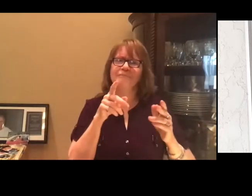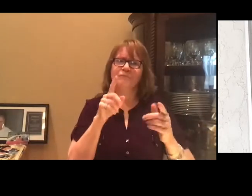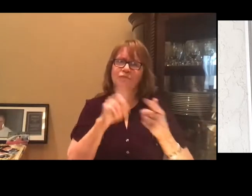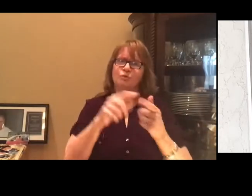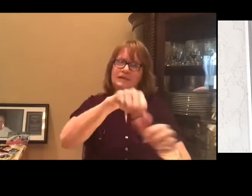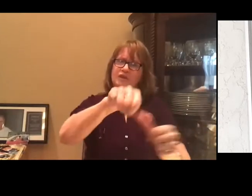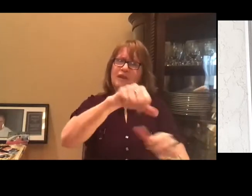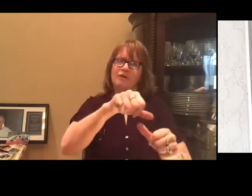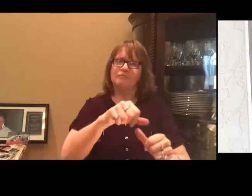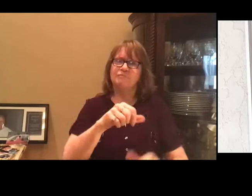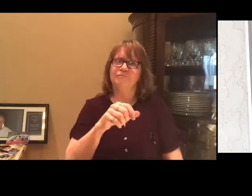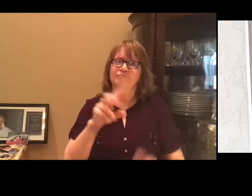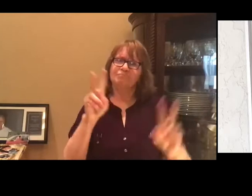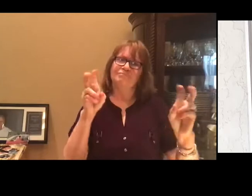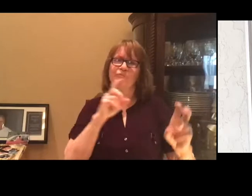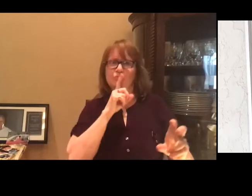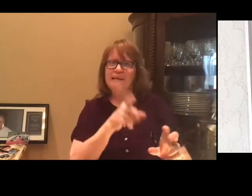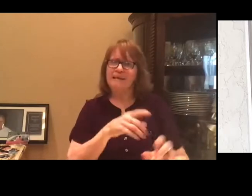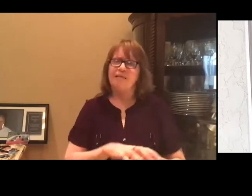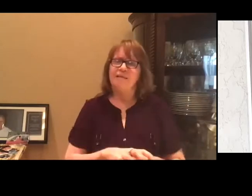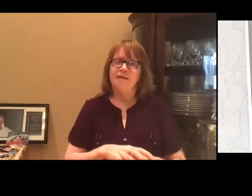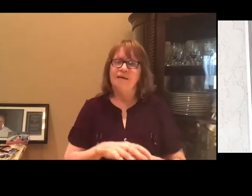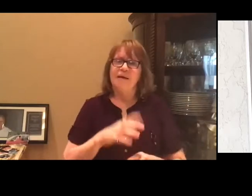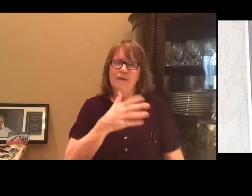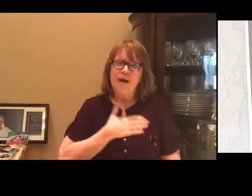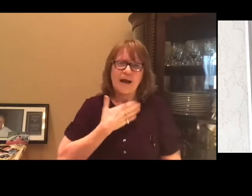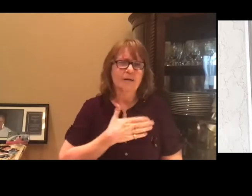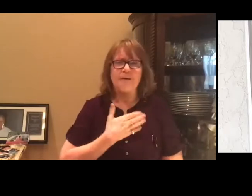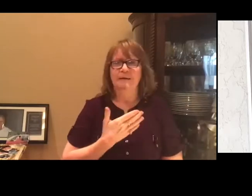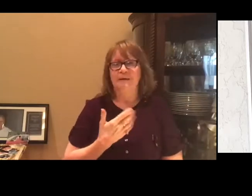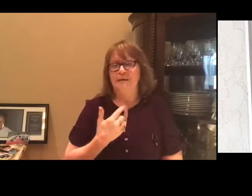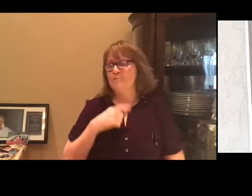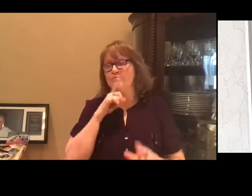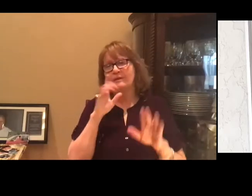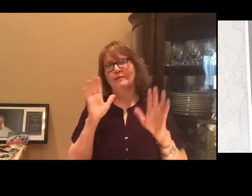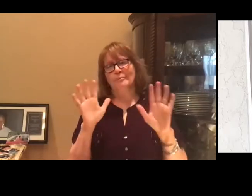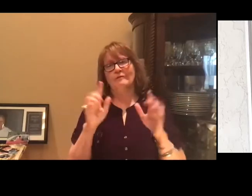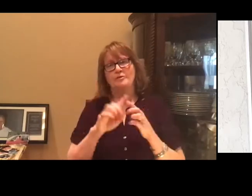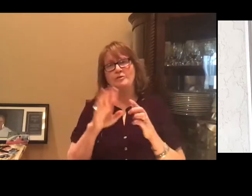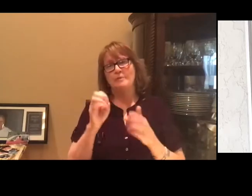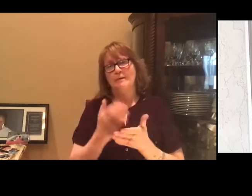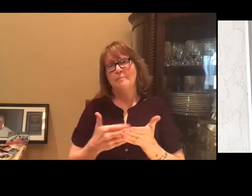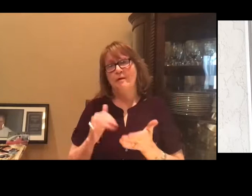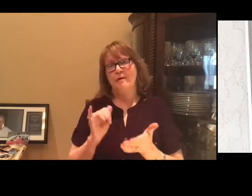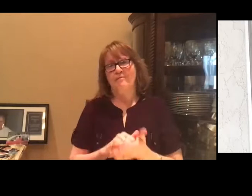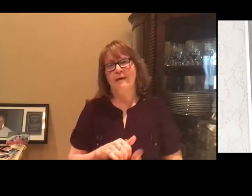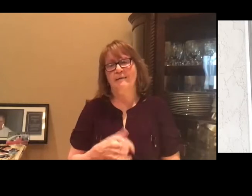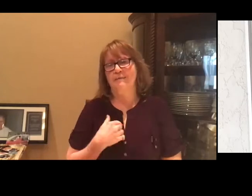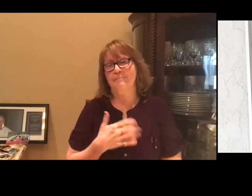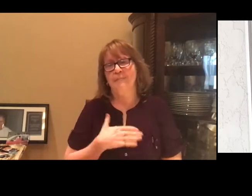It was wonderful to be a part of that. He was good with money,